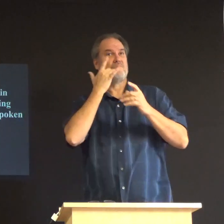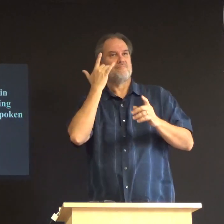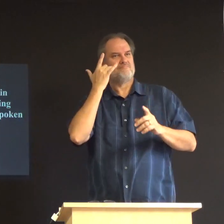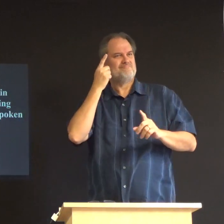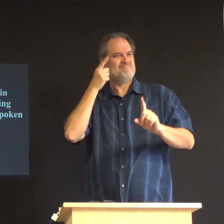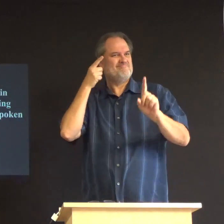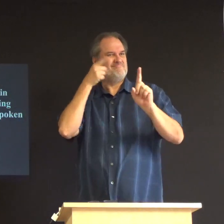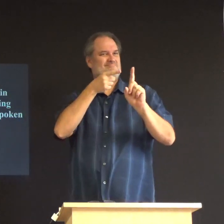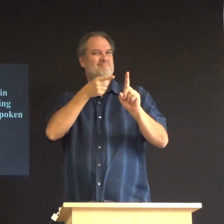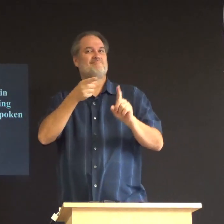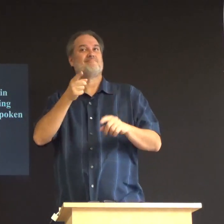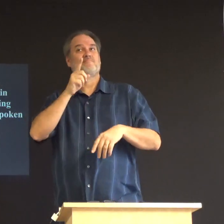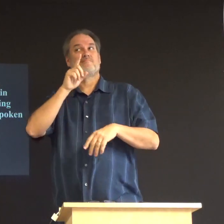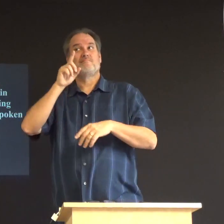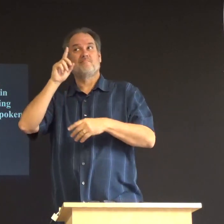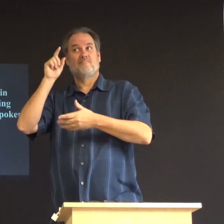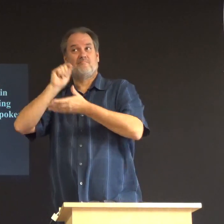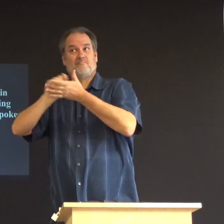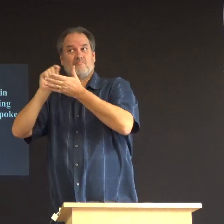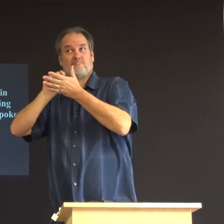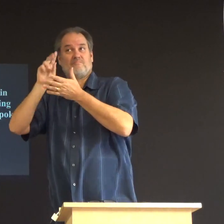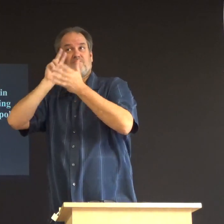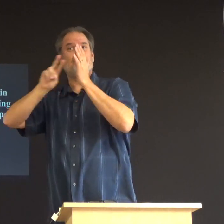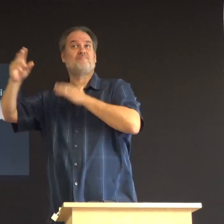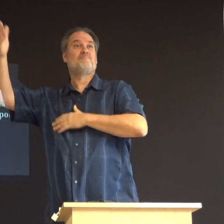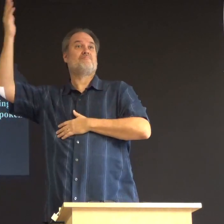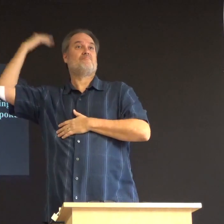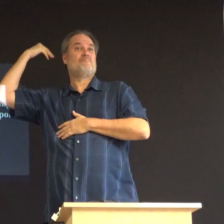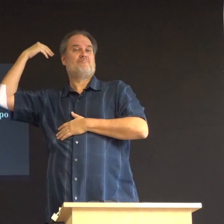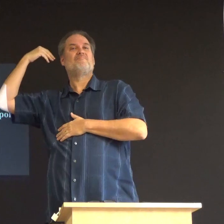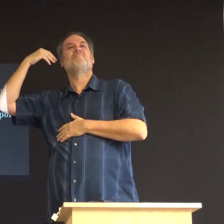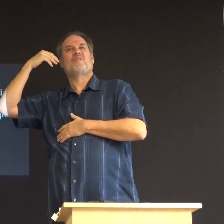Jesus told the crowds of these parables,